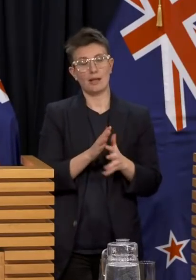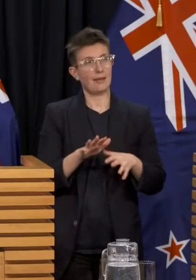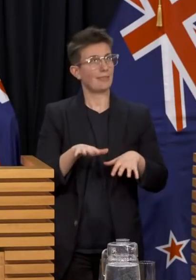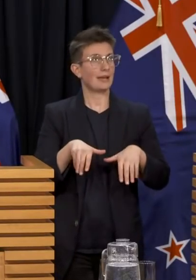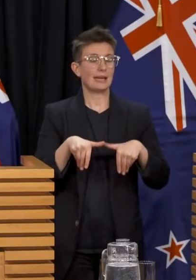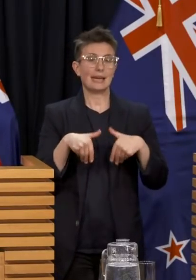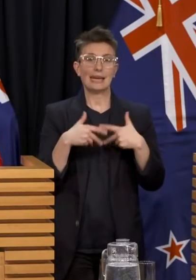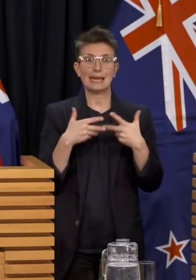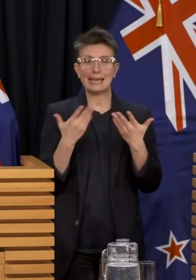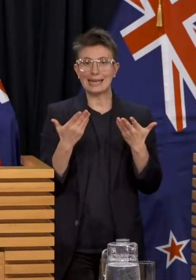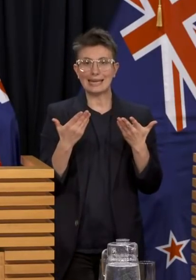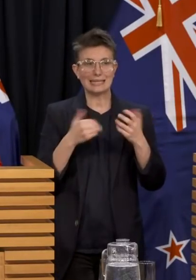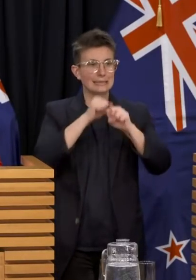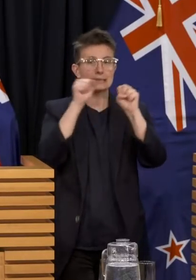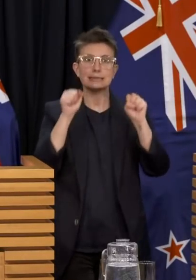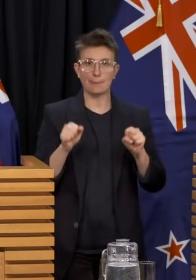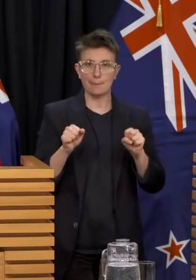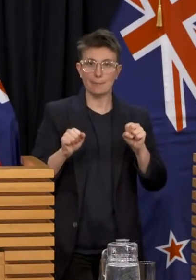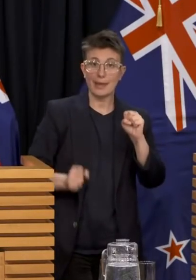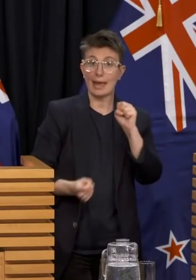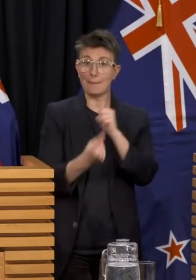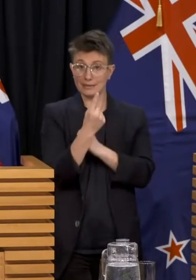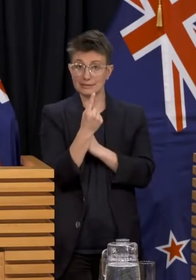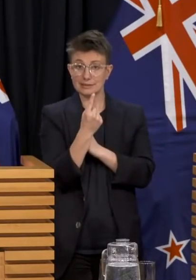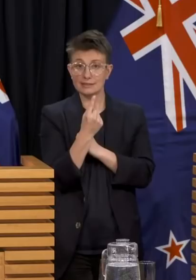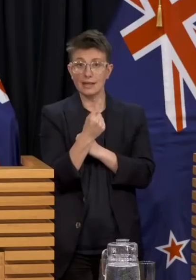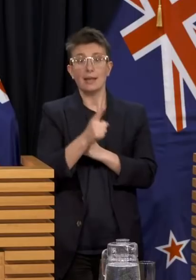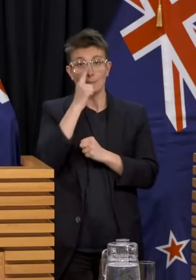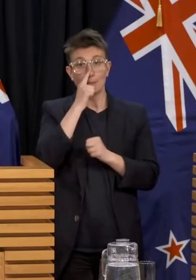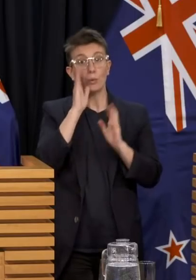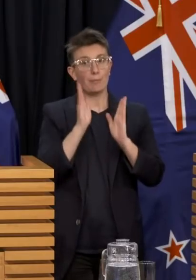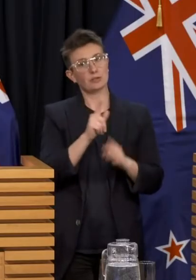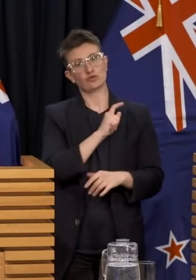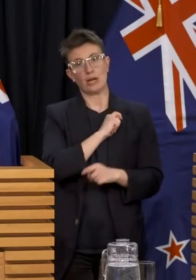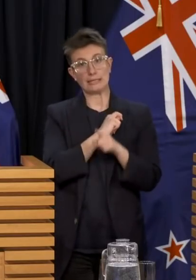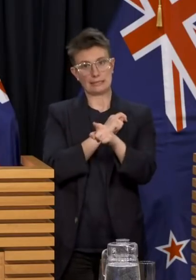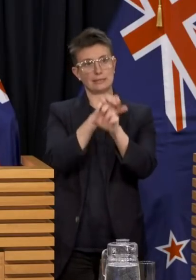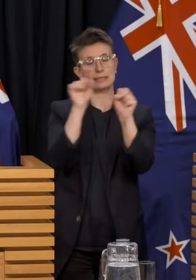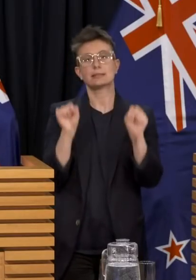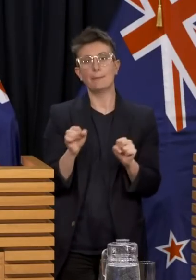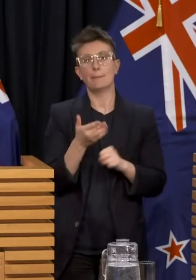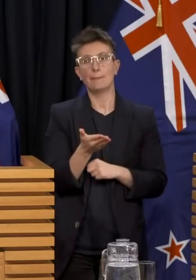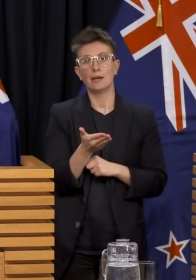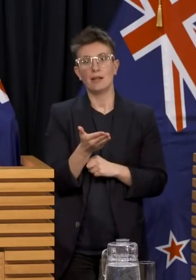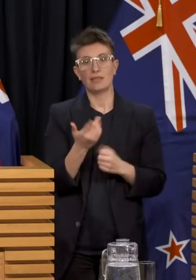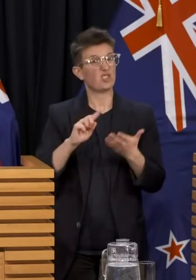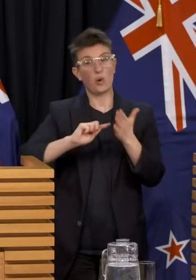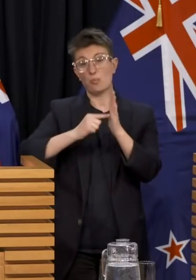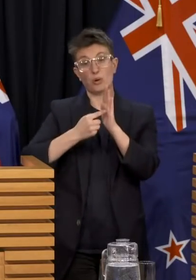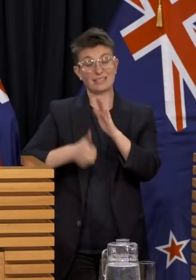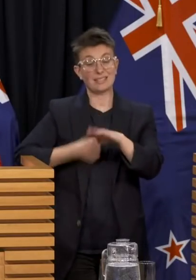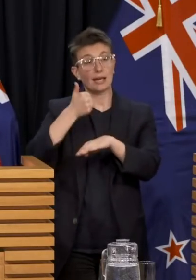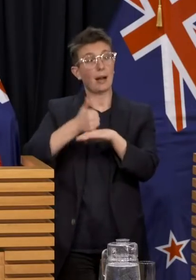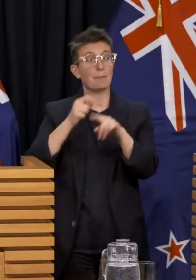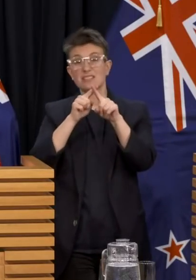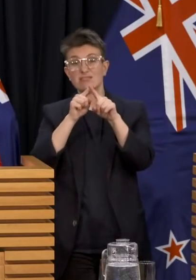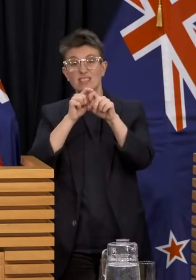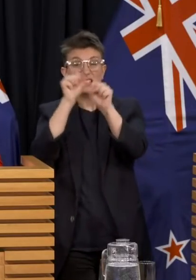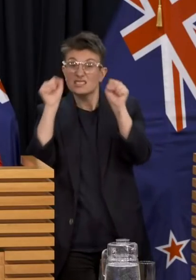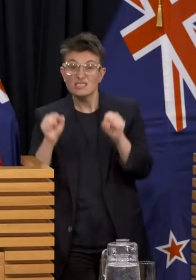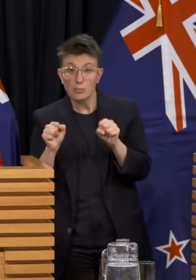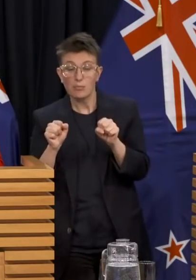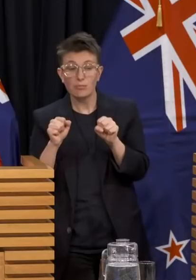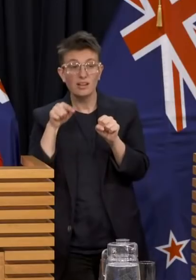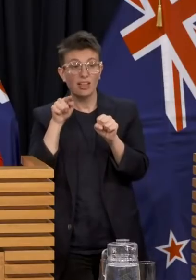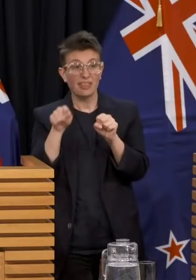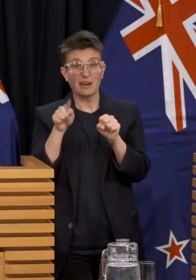that is brought in, complainants have to have faith in. There is no point establishing a system that is just underutilised or does not have the support of